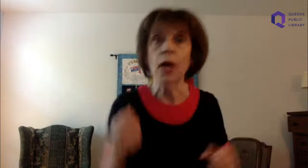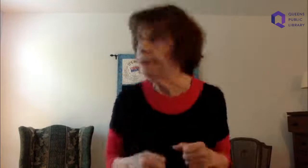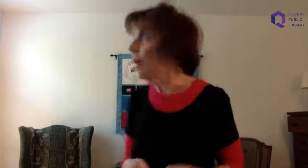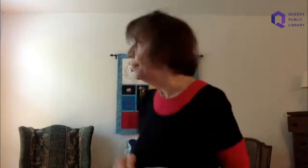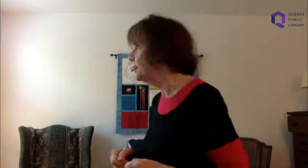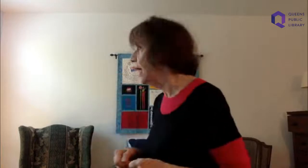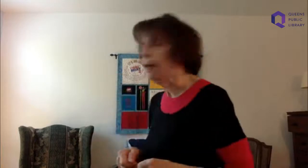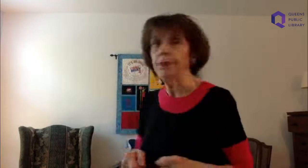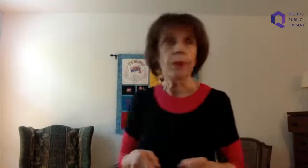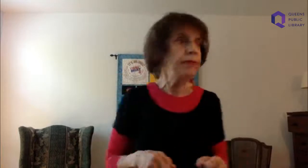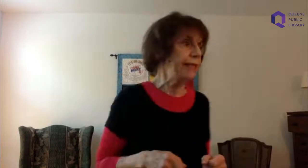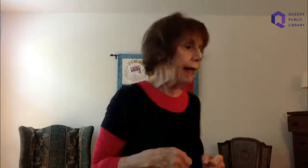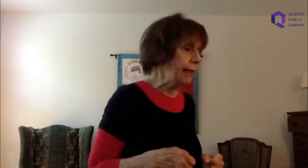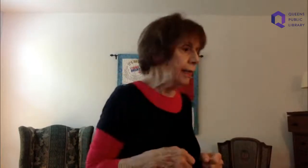He jumped up and sat up. What was that?